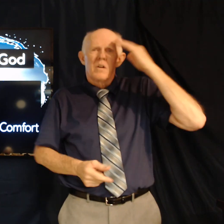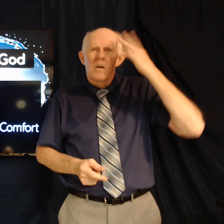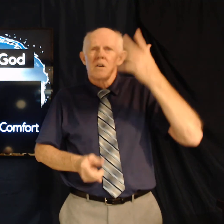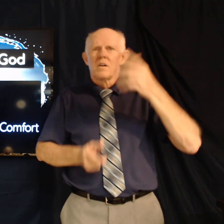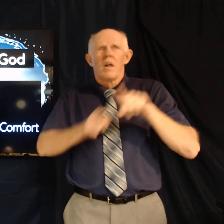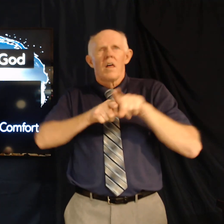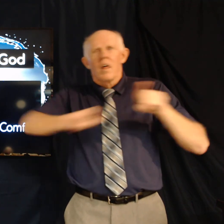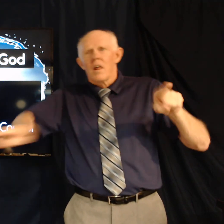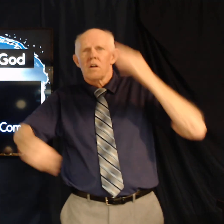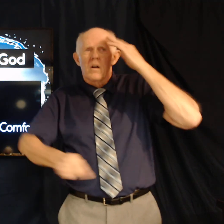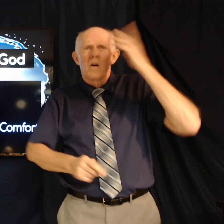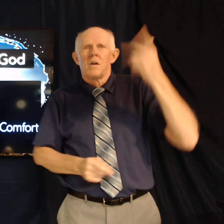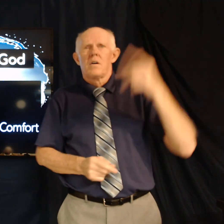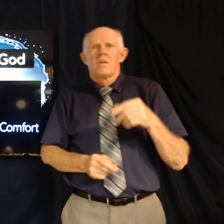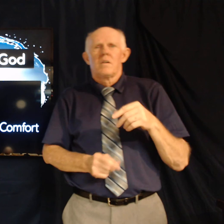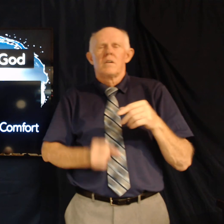But we are ready for the Lord.